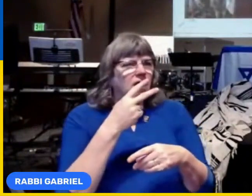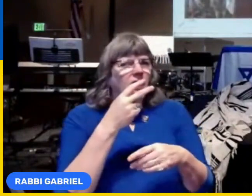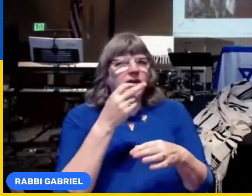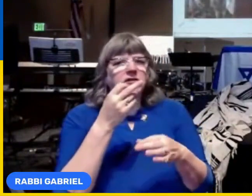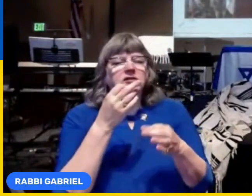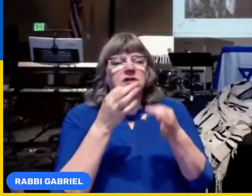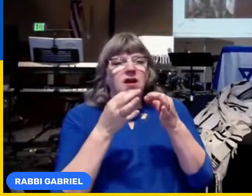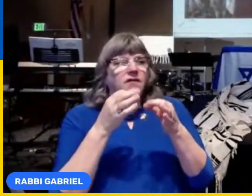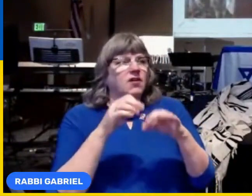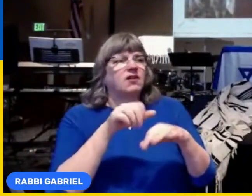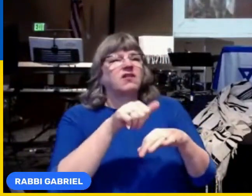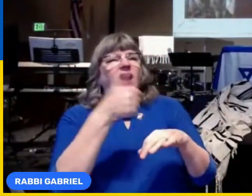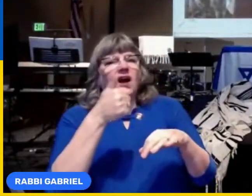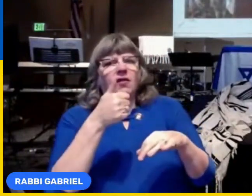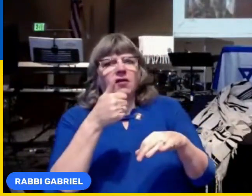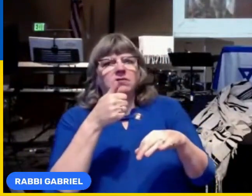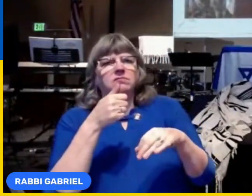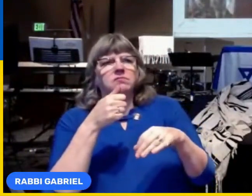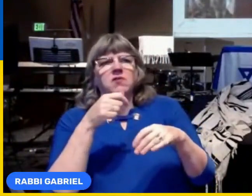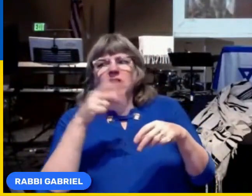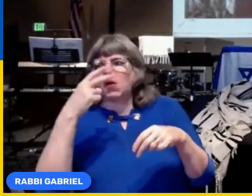shepherds and predators.